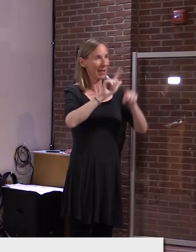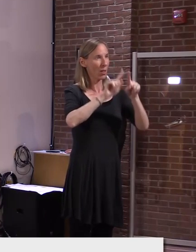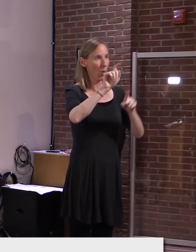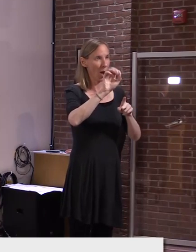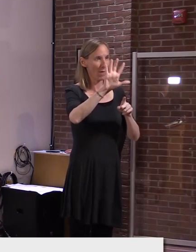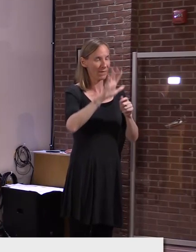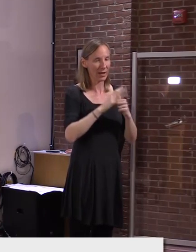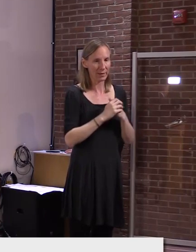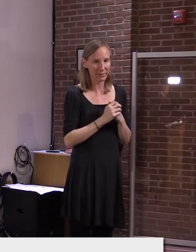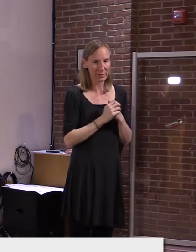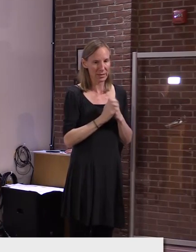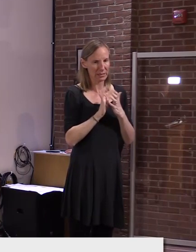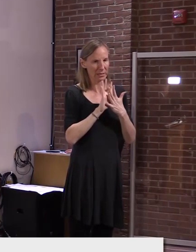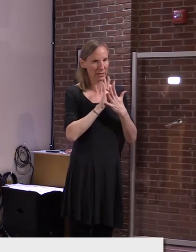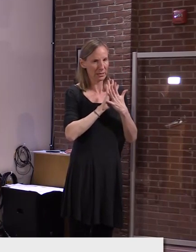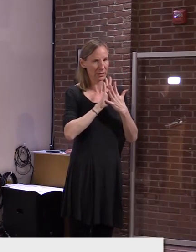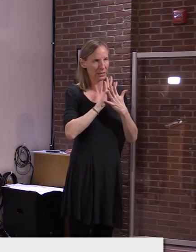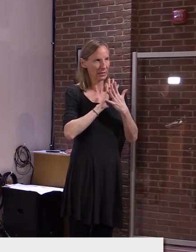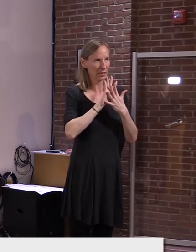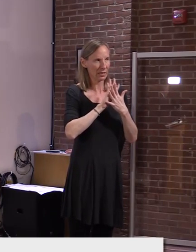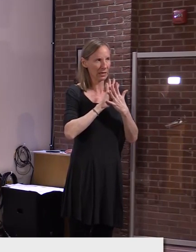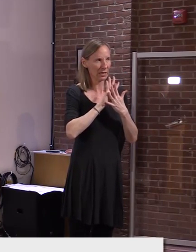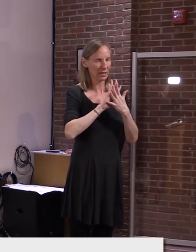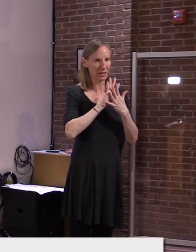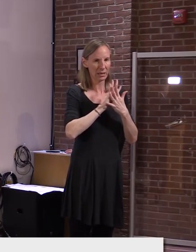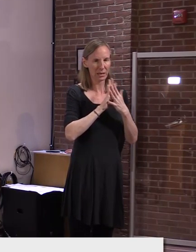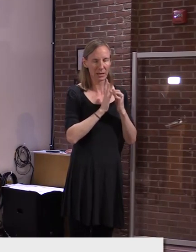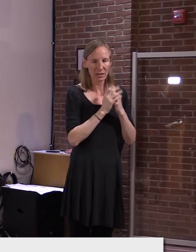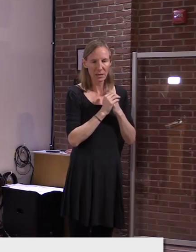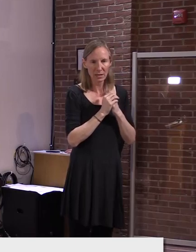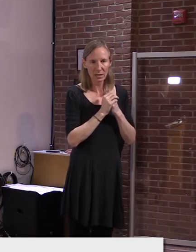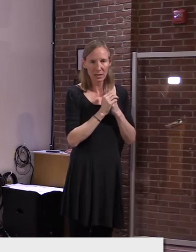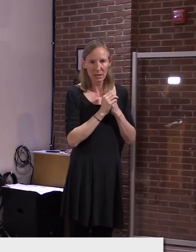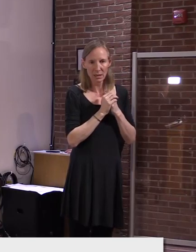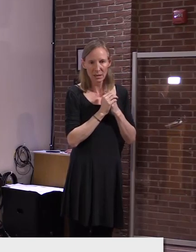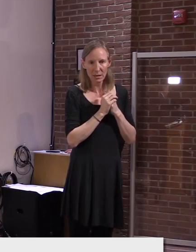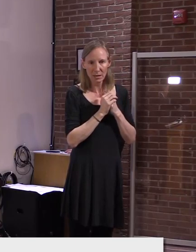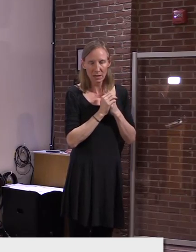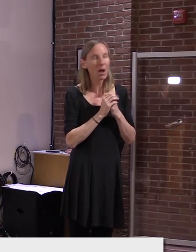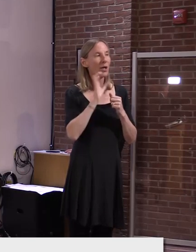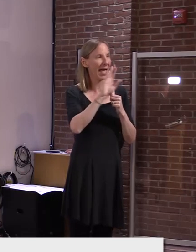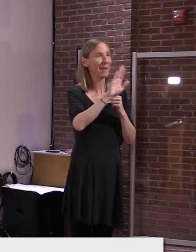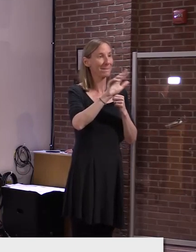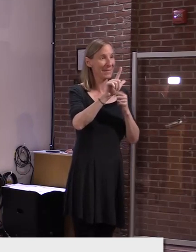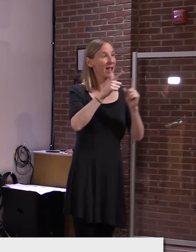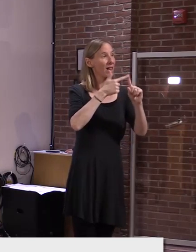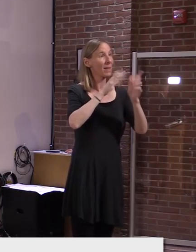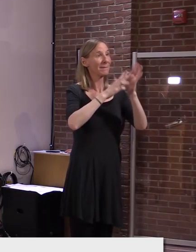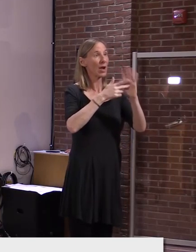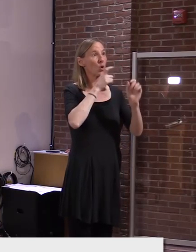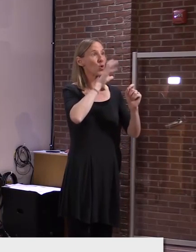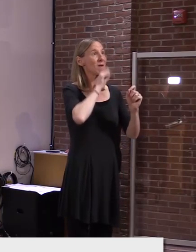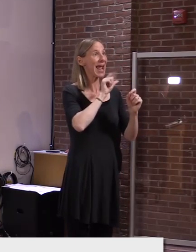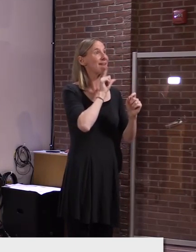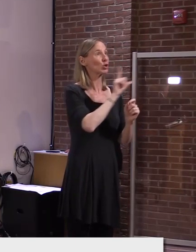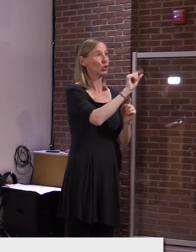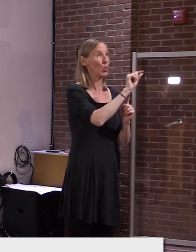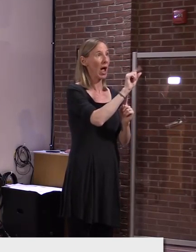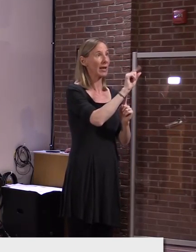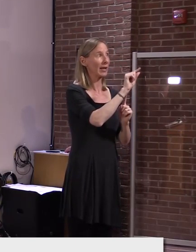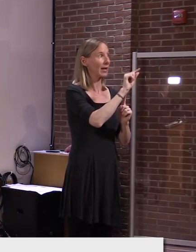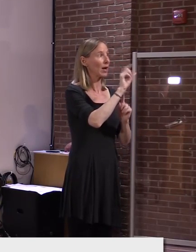public transparency about serious crimes. The bill would have allowed criminal defendants up to the age of 20 to avoid public disclosures for a long list